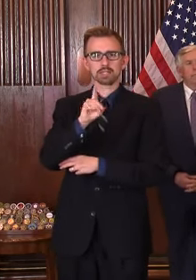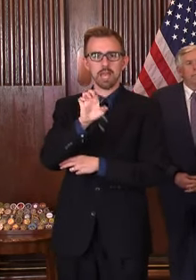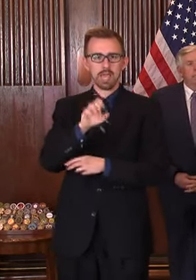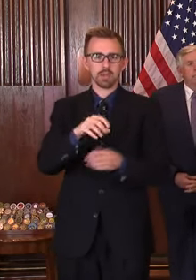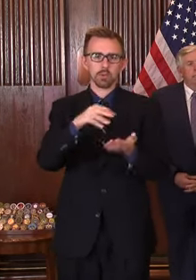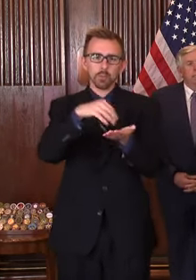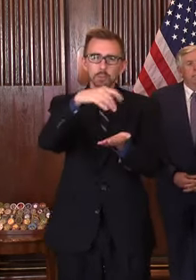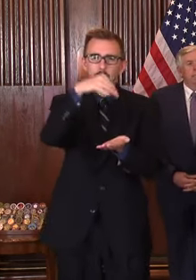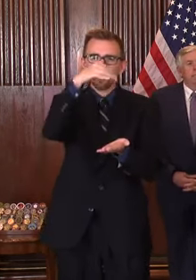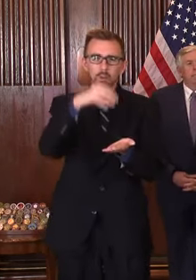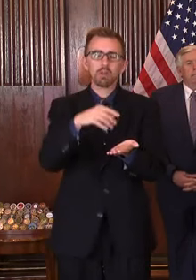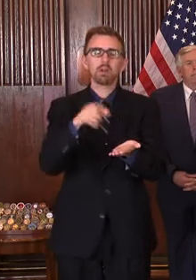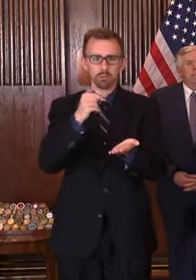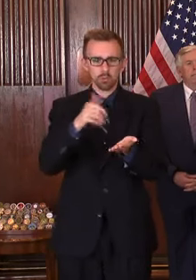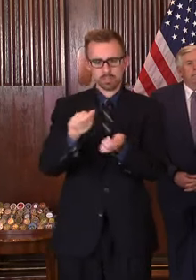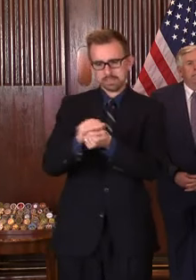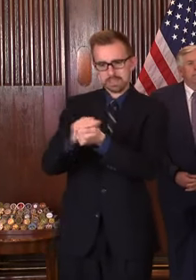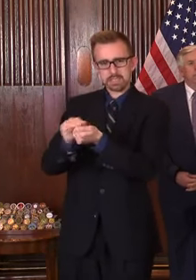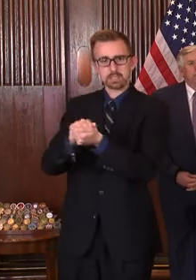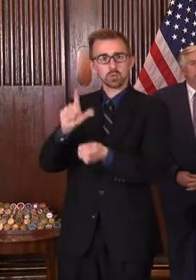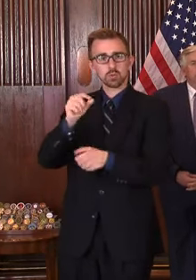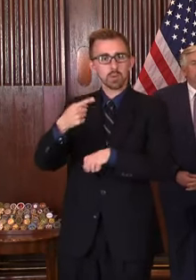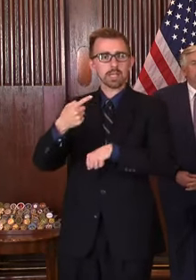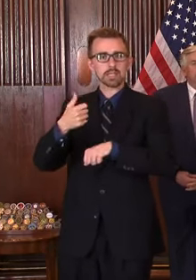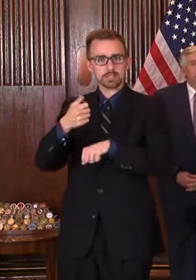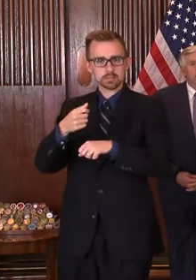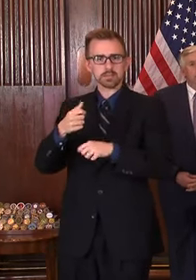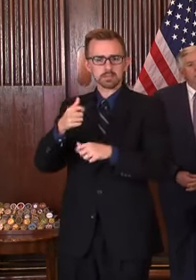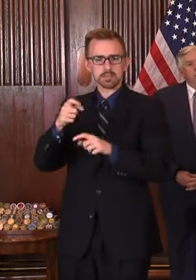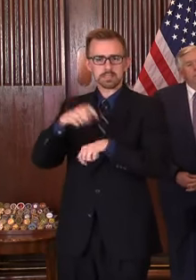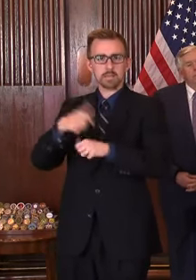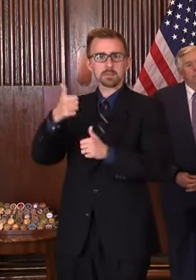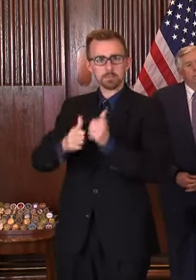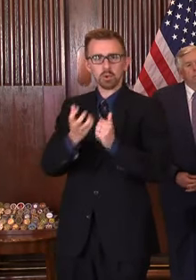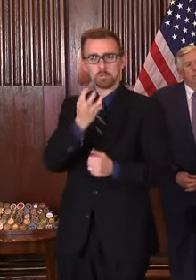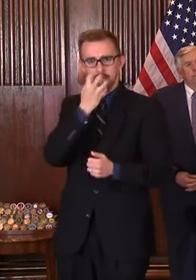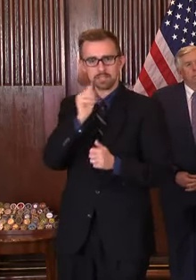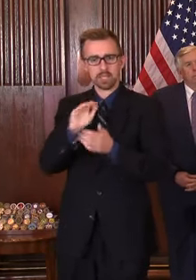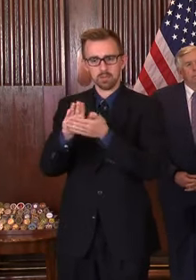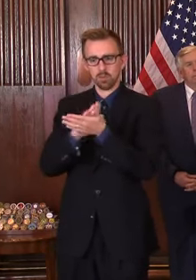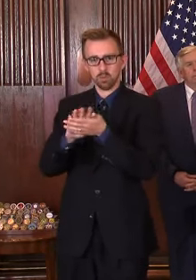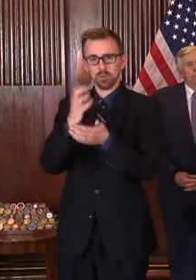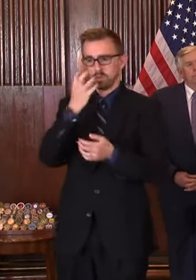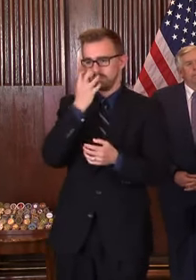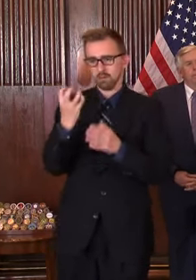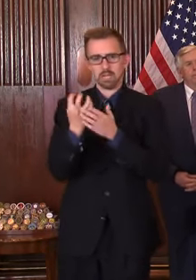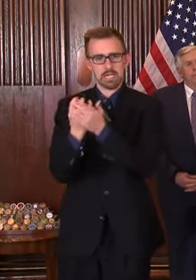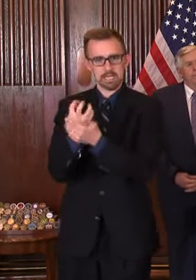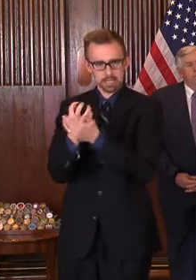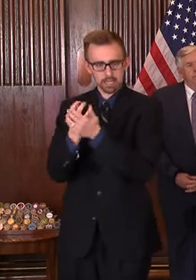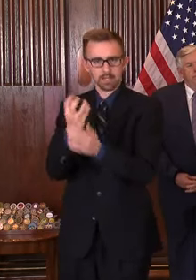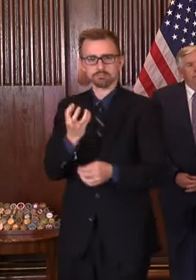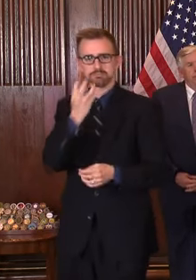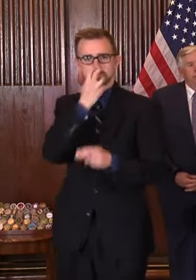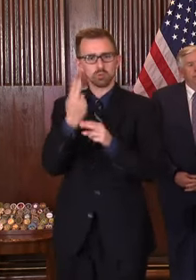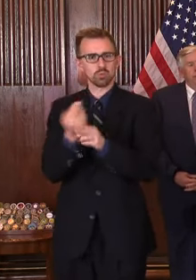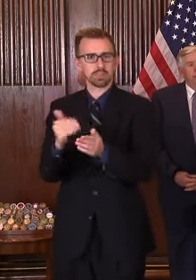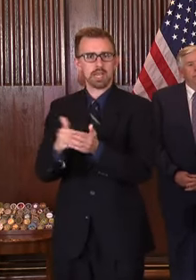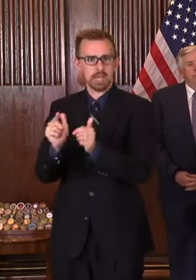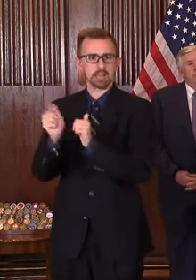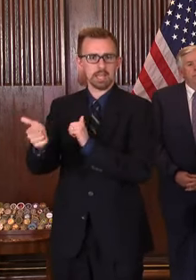N95 masks up to 20 times per mask, and as the governor mentioned, is capable of decontaminating 80,000 masks per